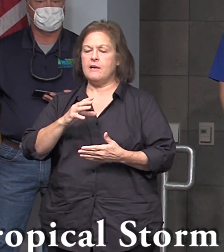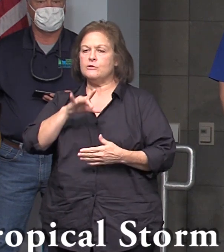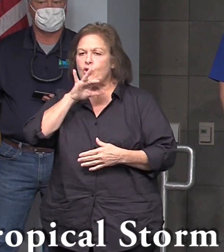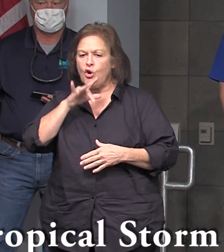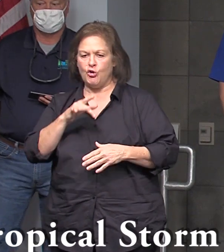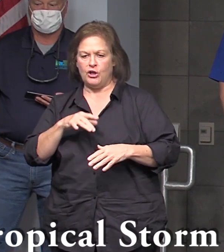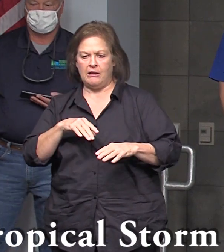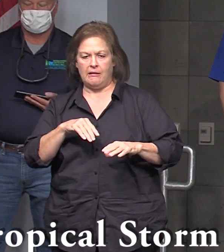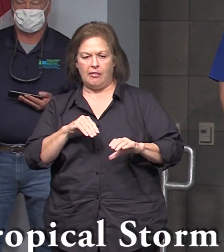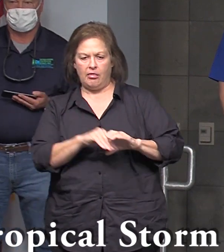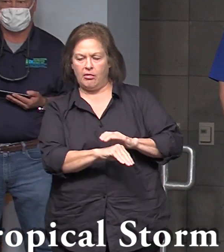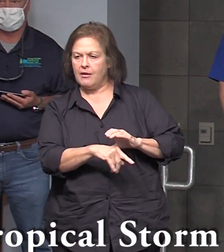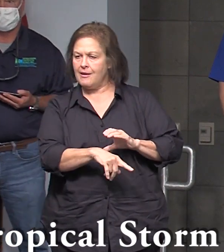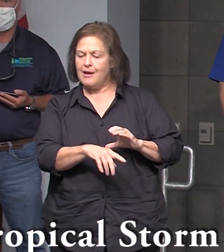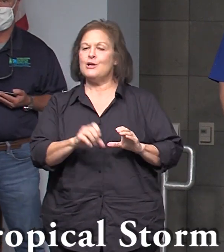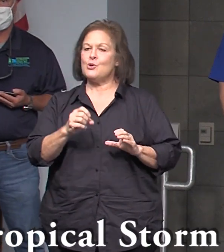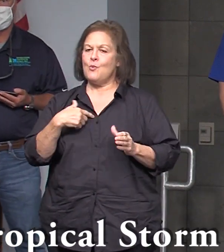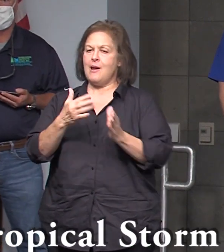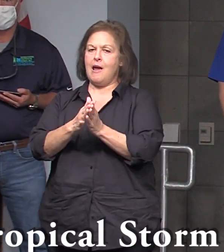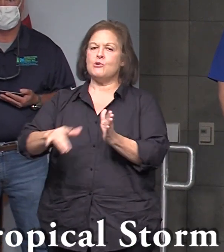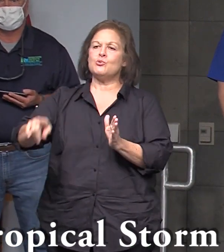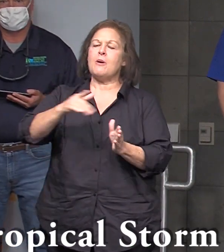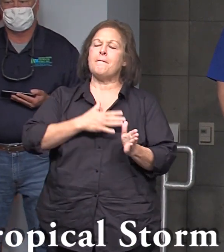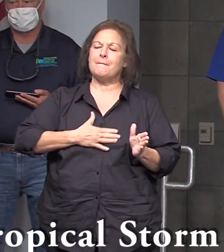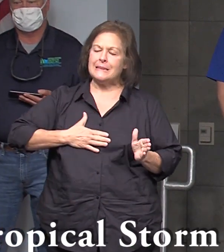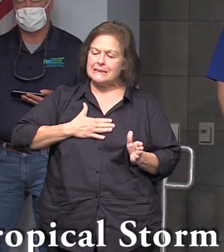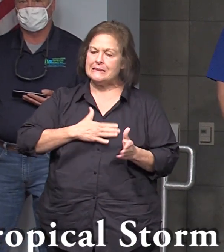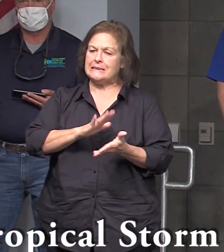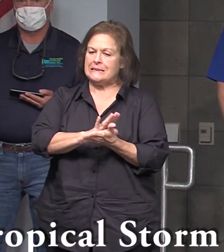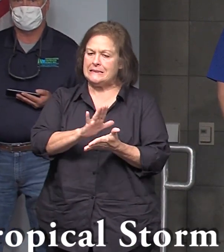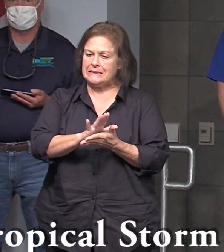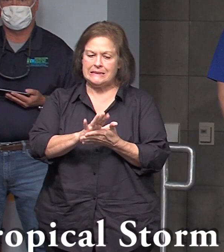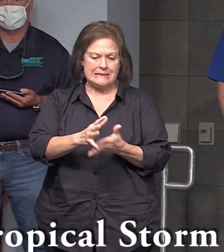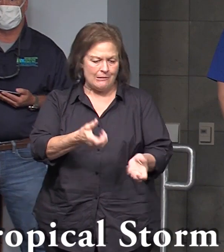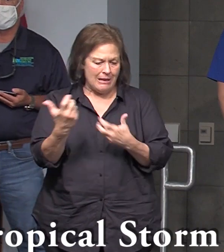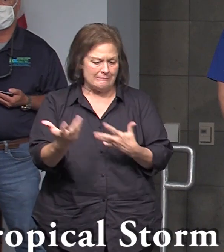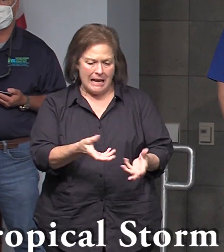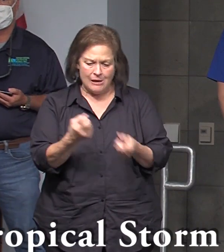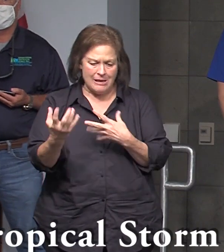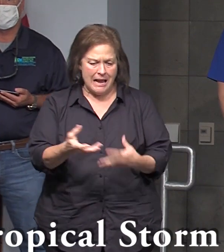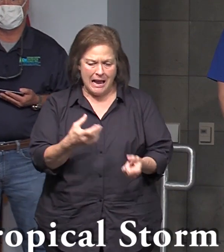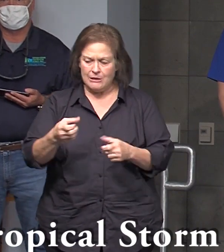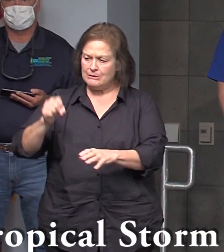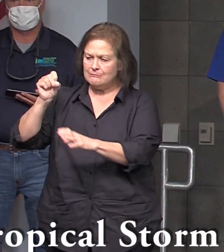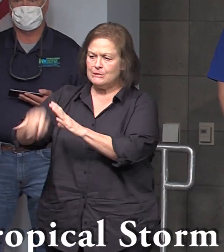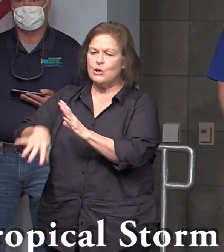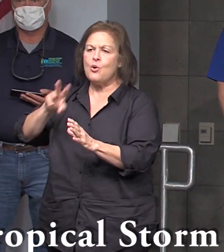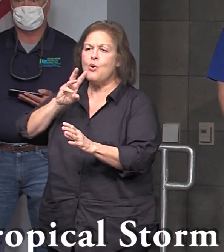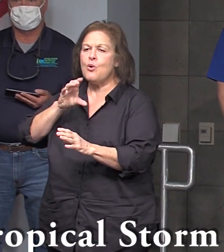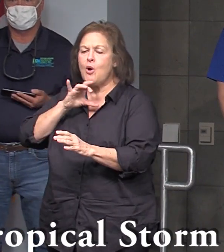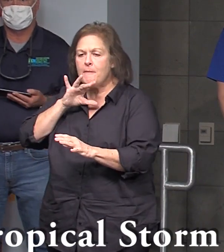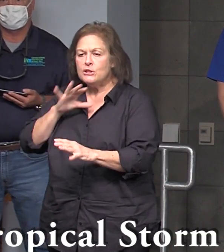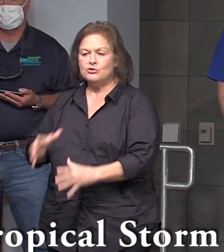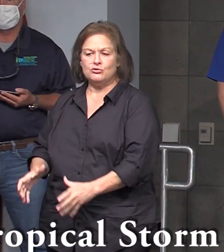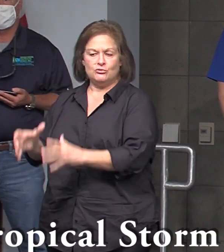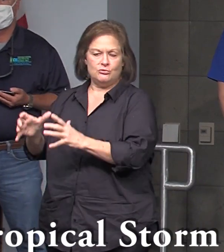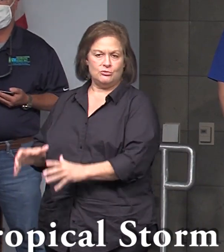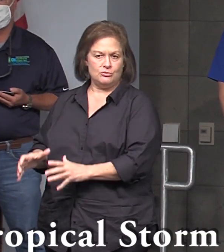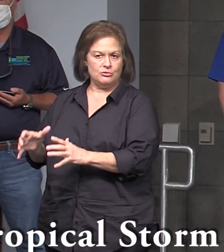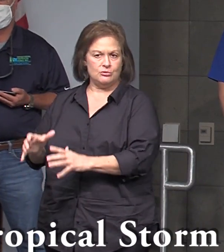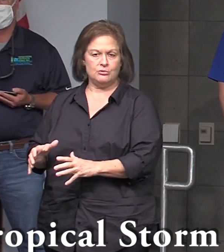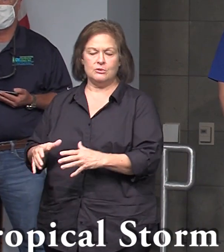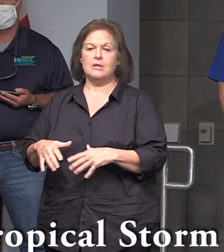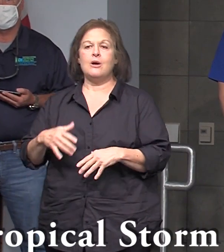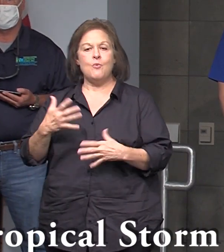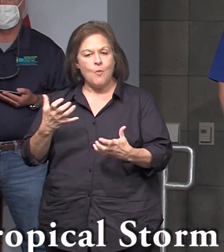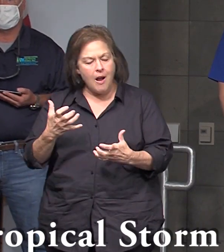So we need you to clear those catch basins out, take that debris, put it in the garbage. Do not shove it down that system. We want to give our drainage system